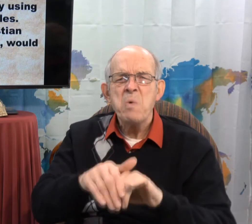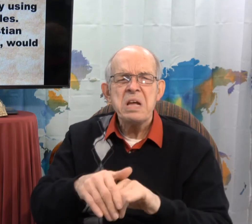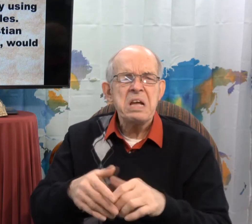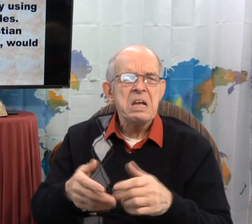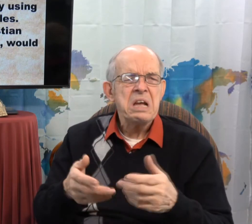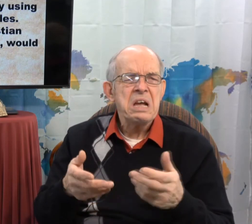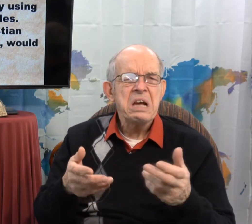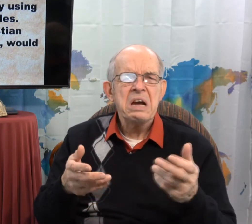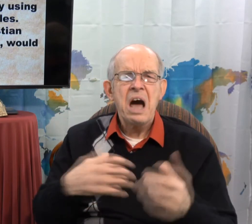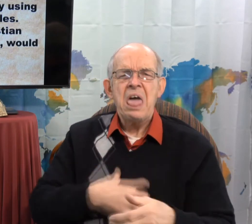Fooey!